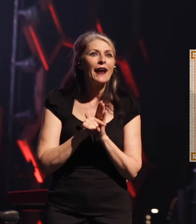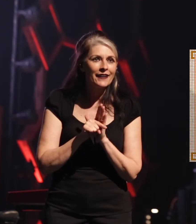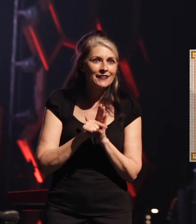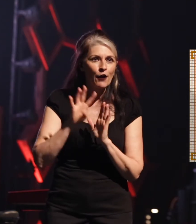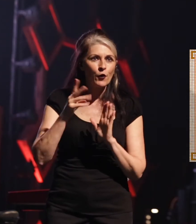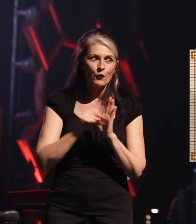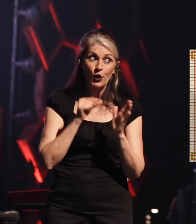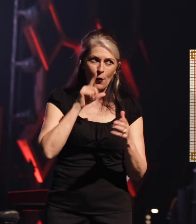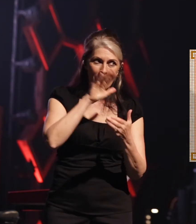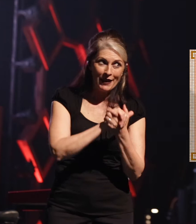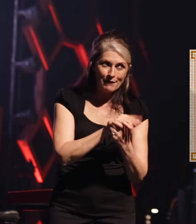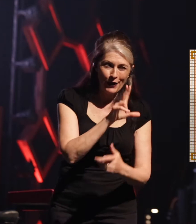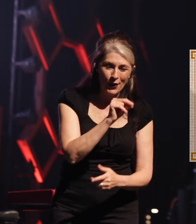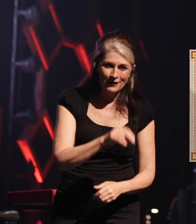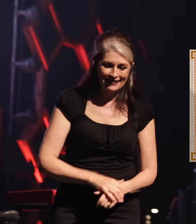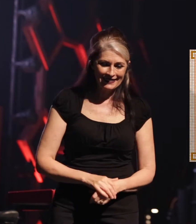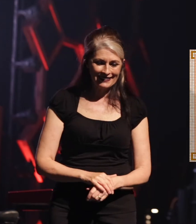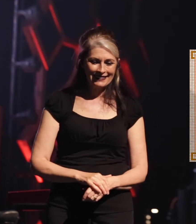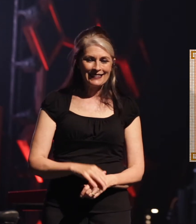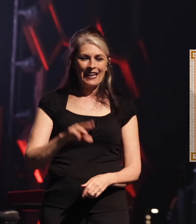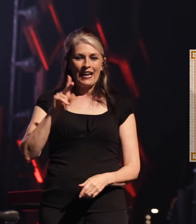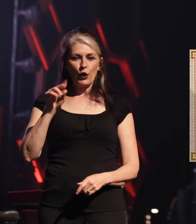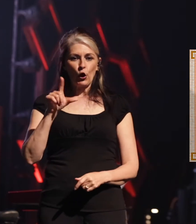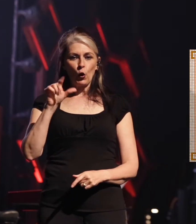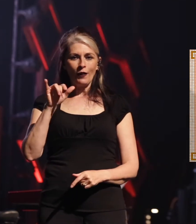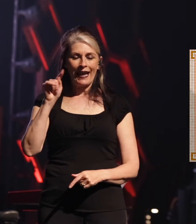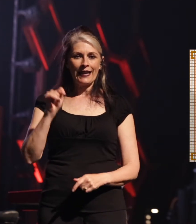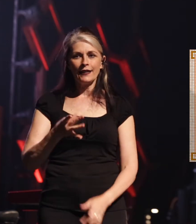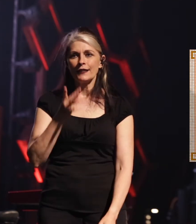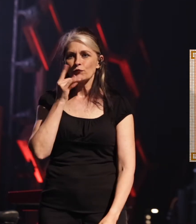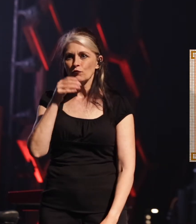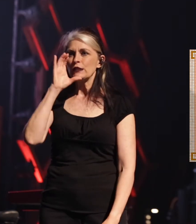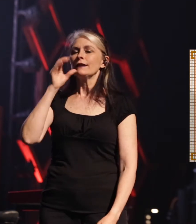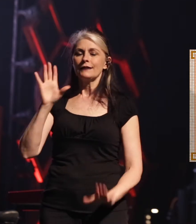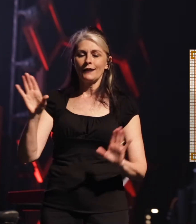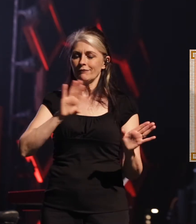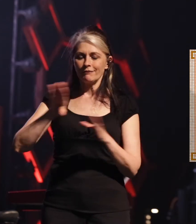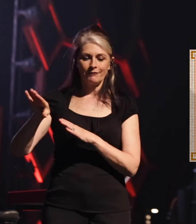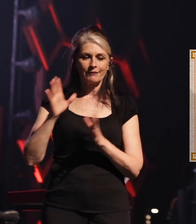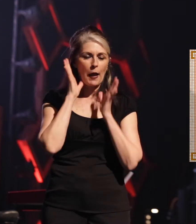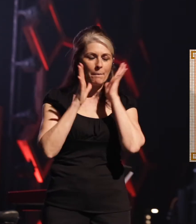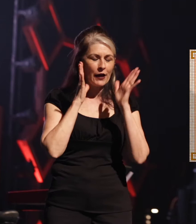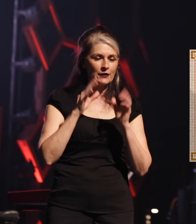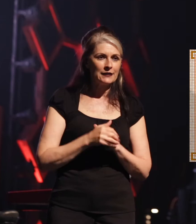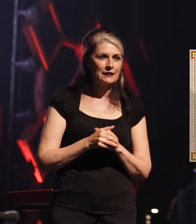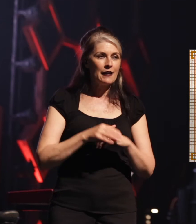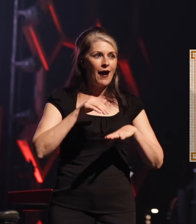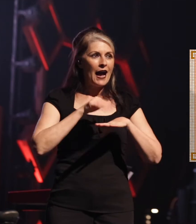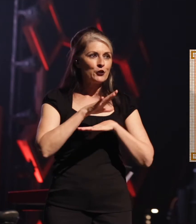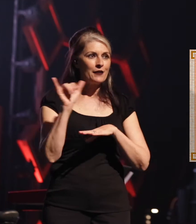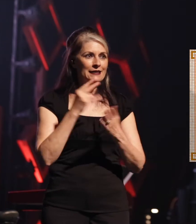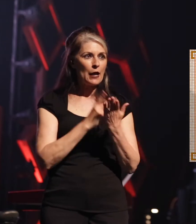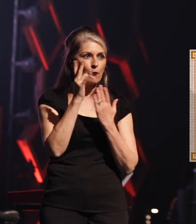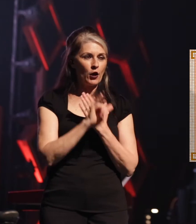No. I did a Kool-Aid taste test for my, yeah. And embarrassing enough, I actually turned in the same project my 11th grade